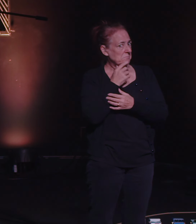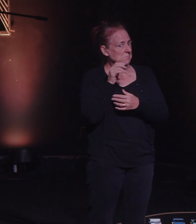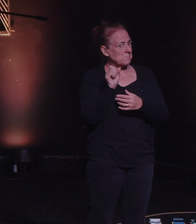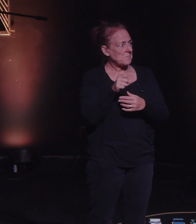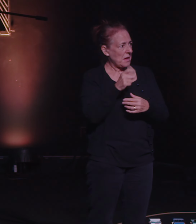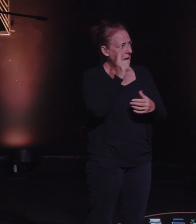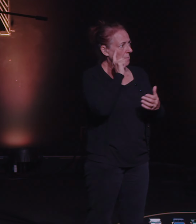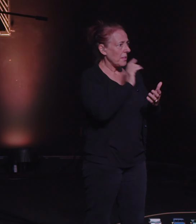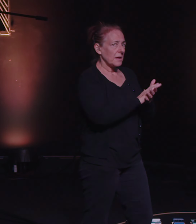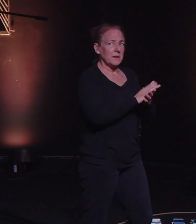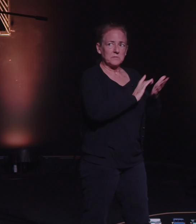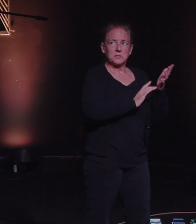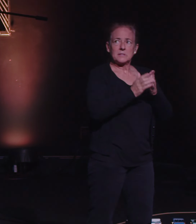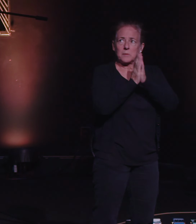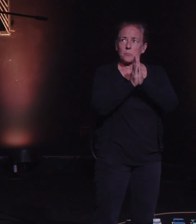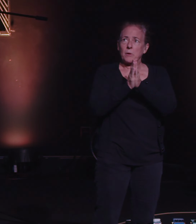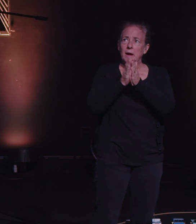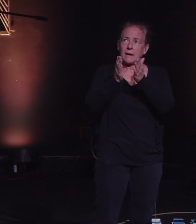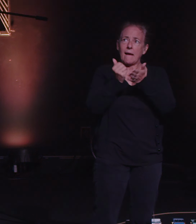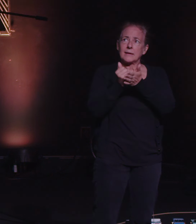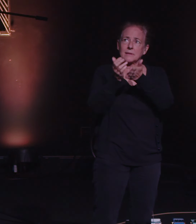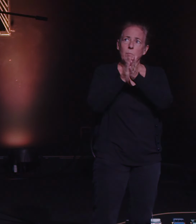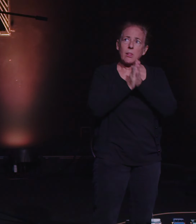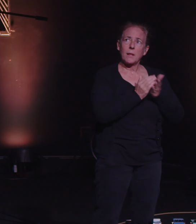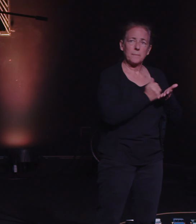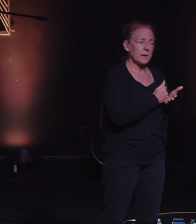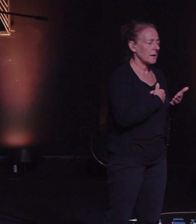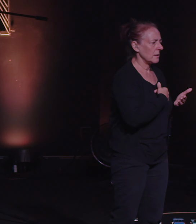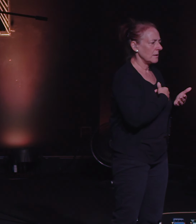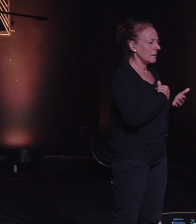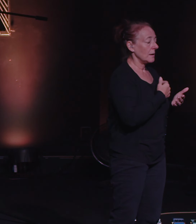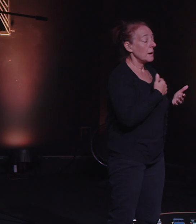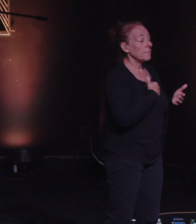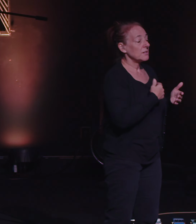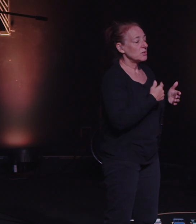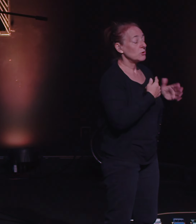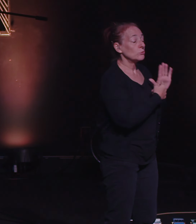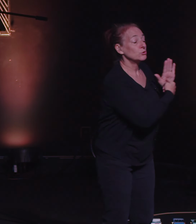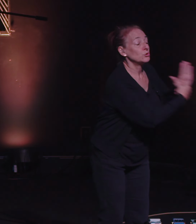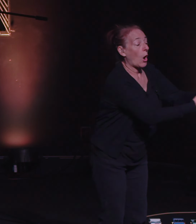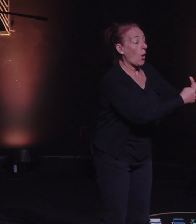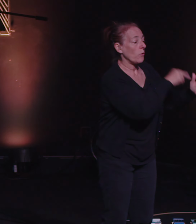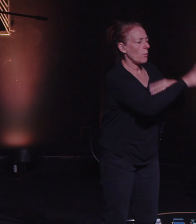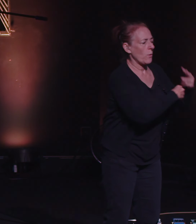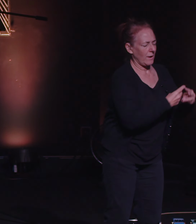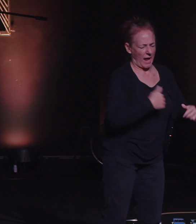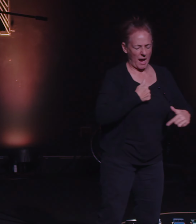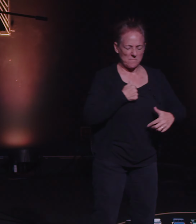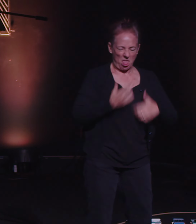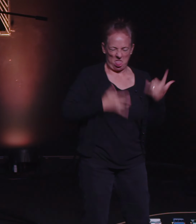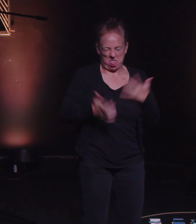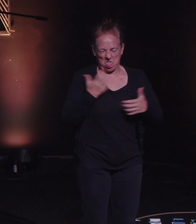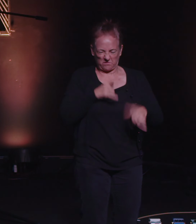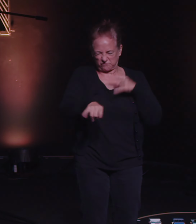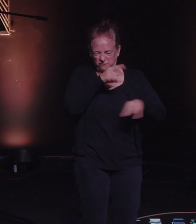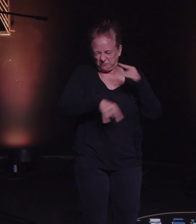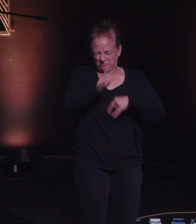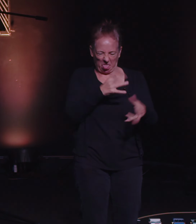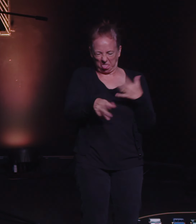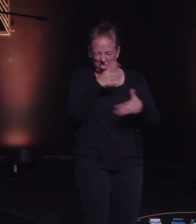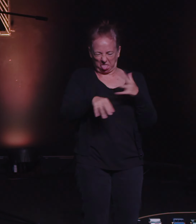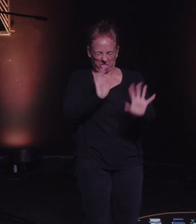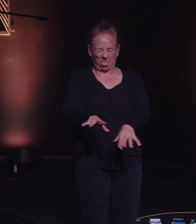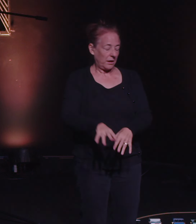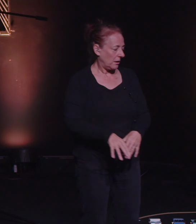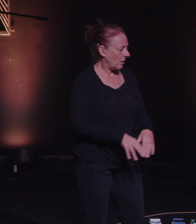say yes. So then my follow-up question would be, do we live like that? Do we live like daily that every person that I